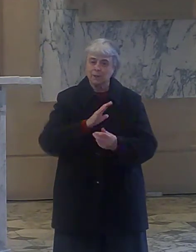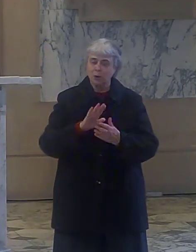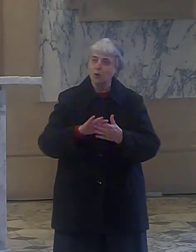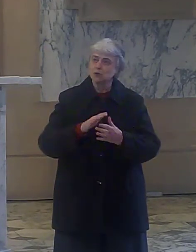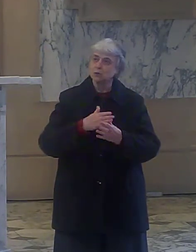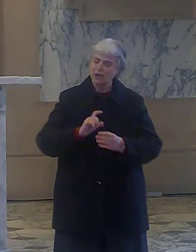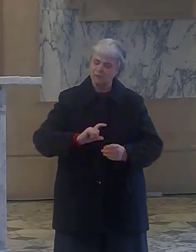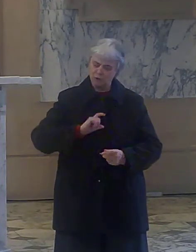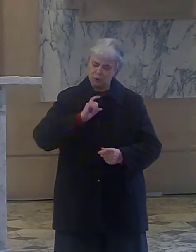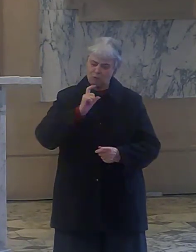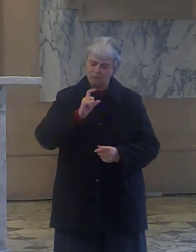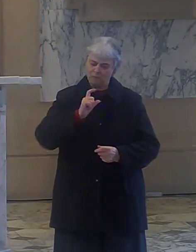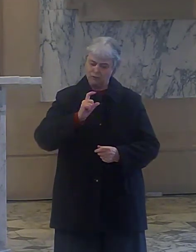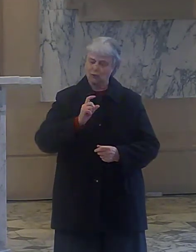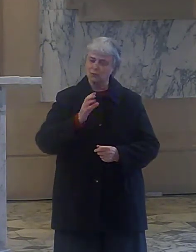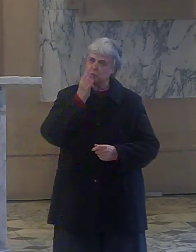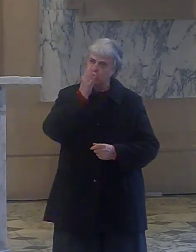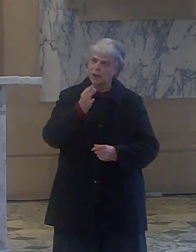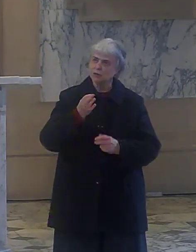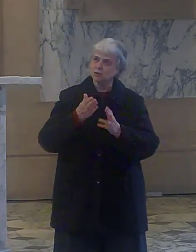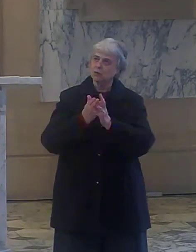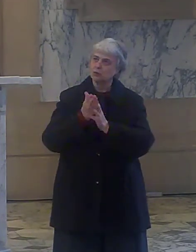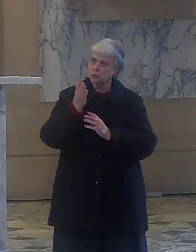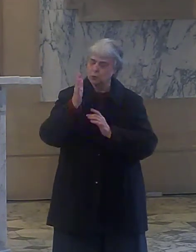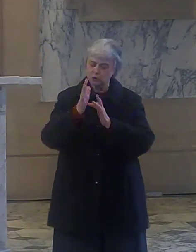for them through jesus name